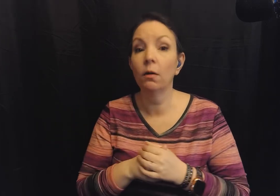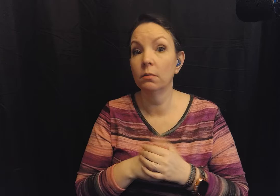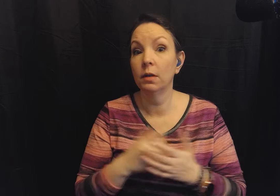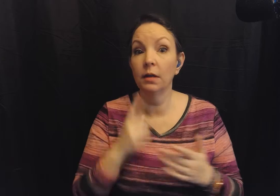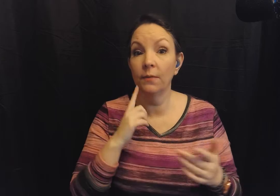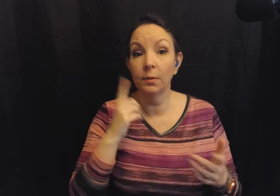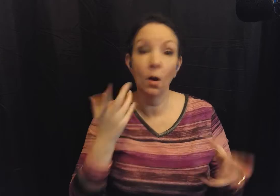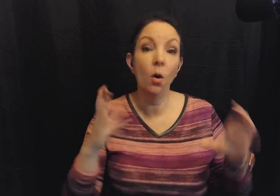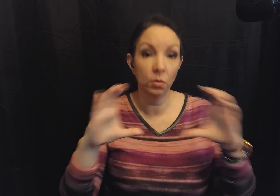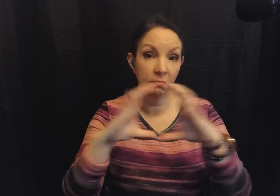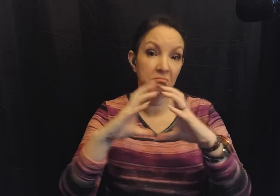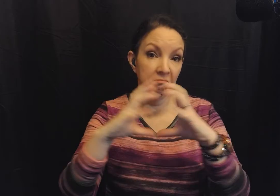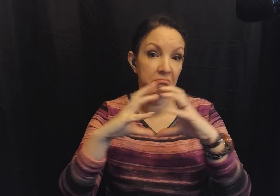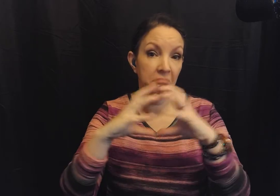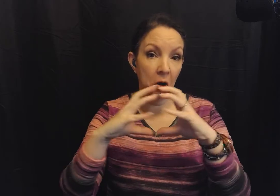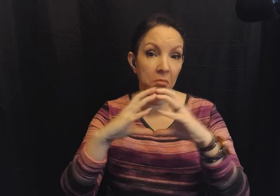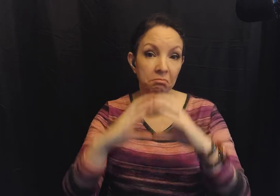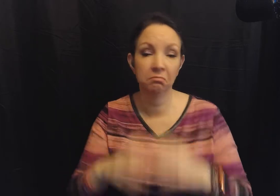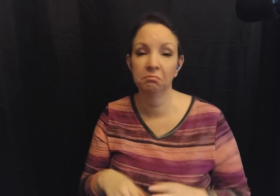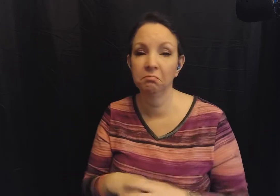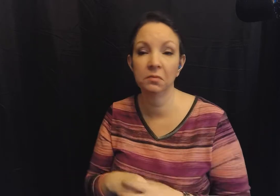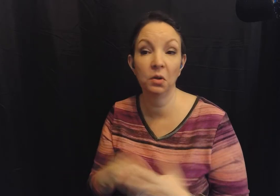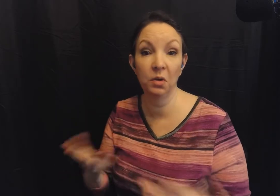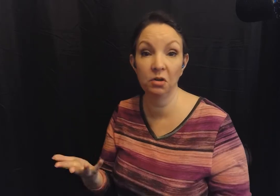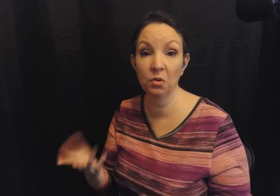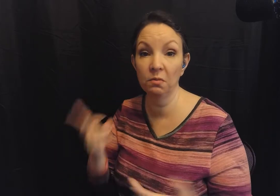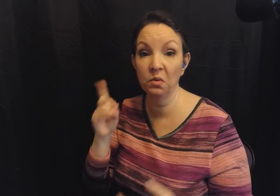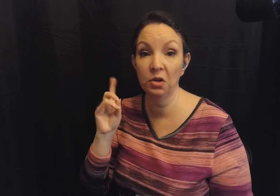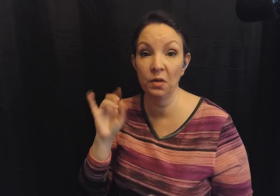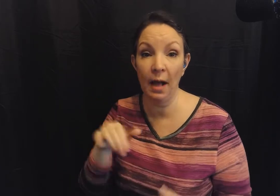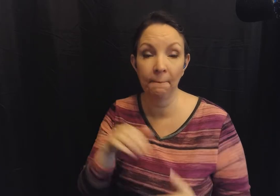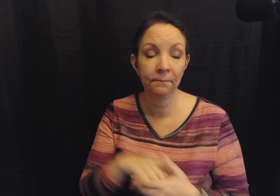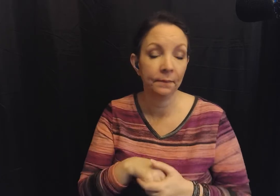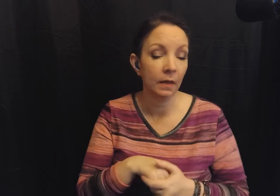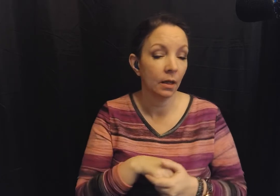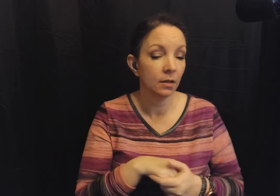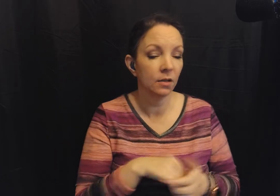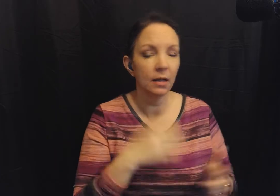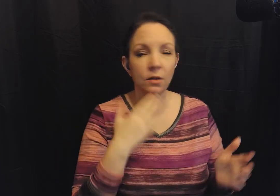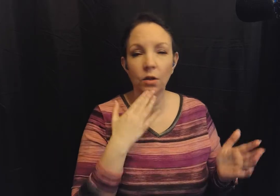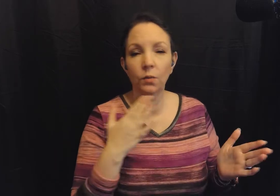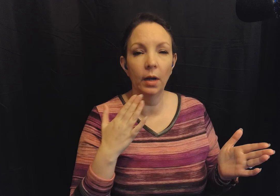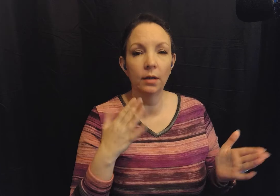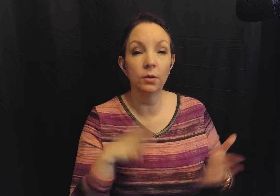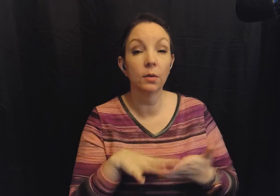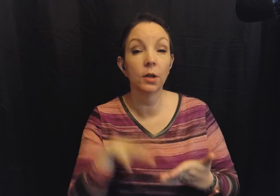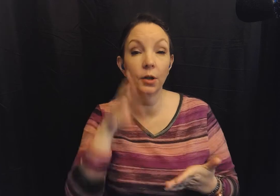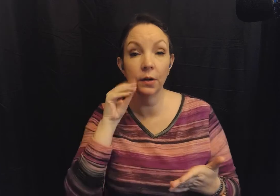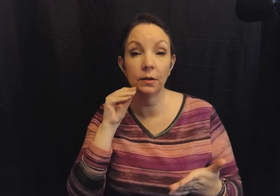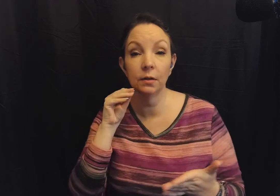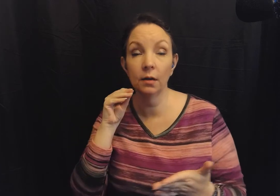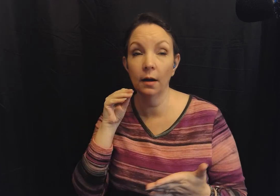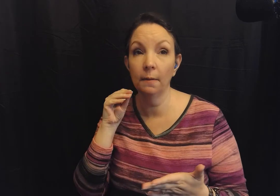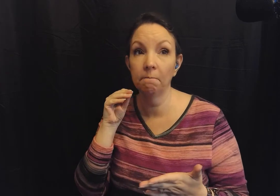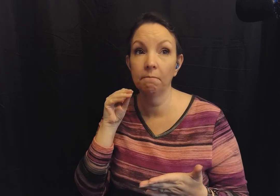the depth with, oh, ball. So we'll do that. So that's a good way to learn